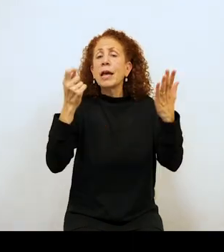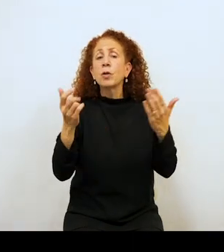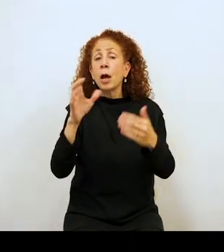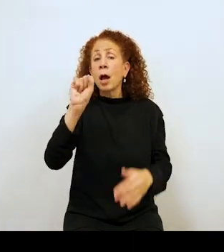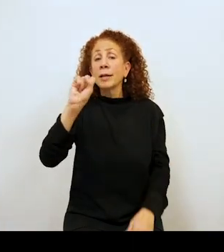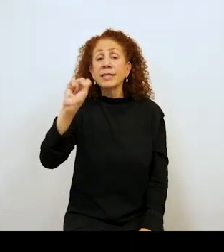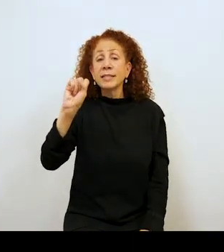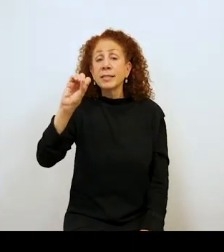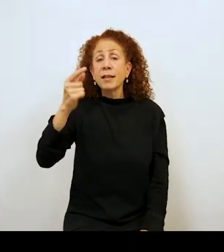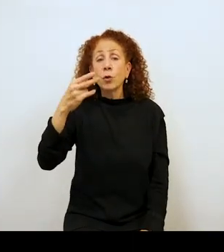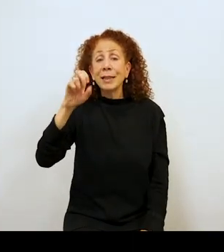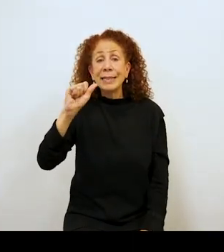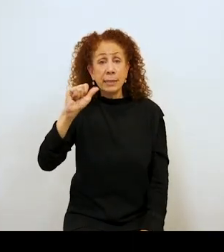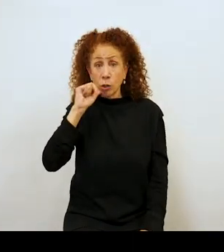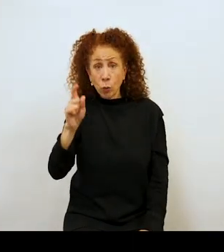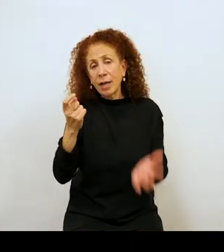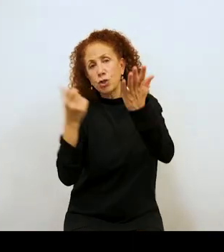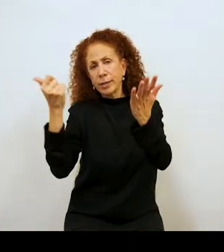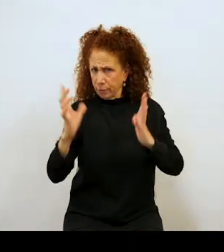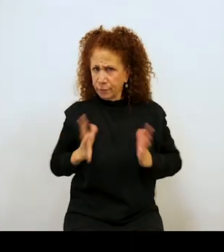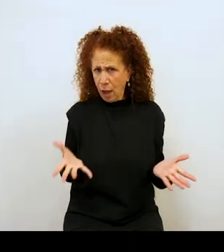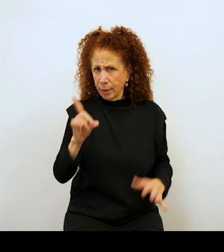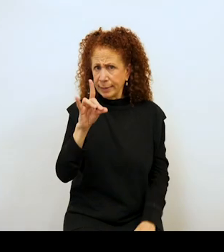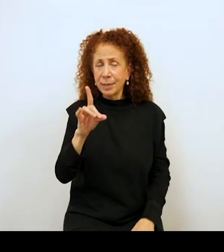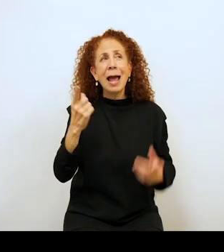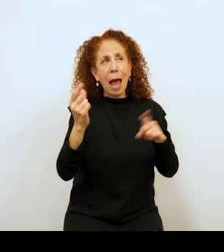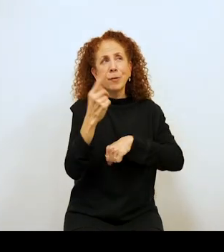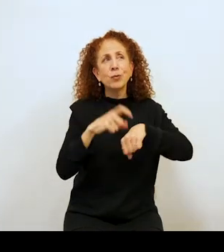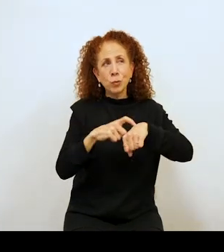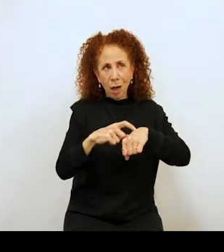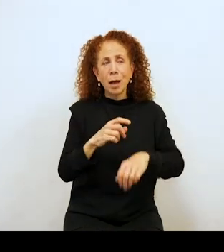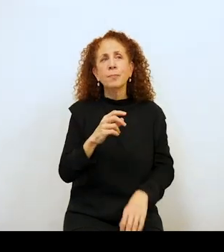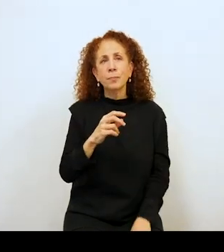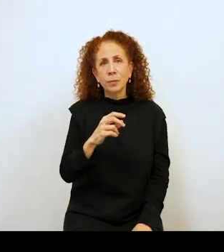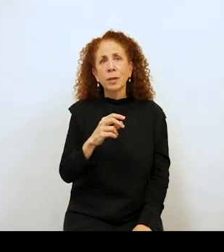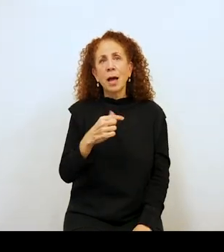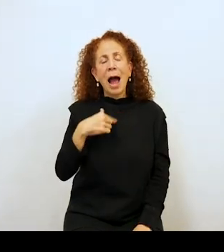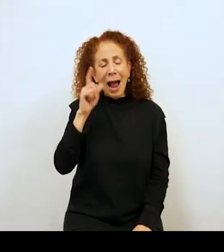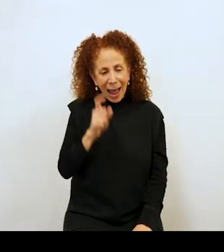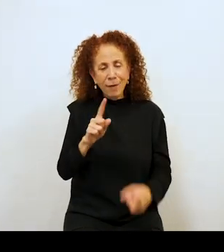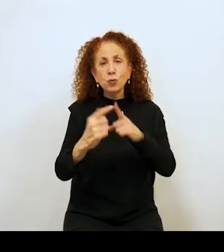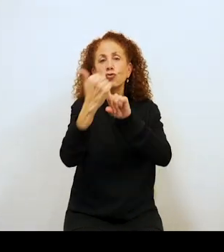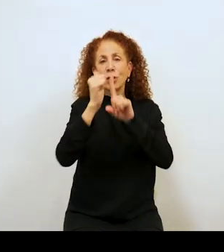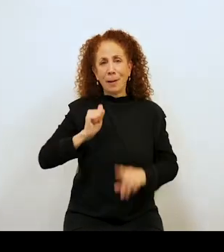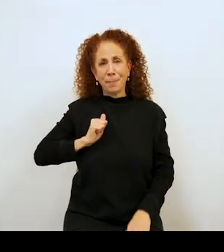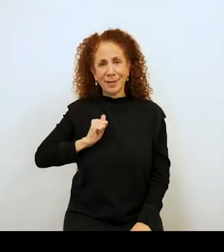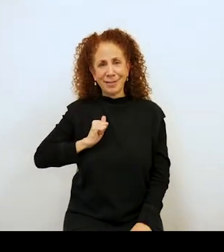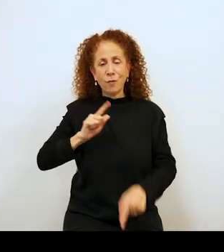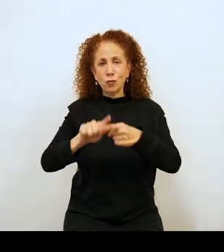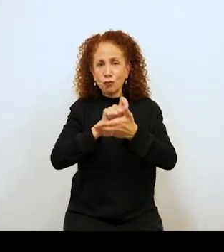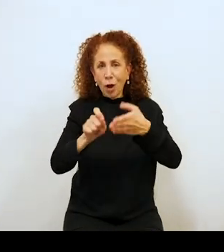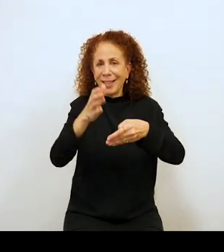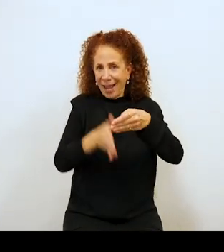Sophocles wasn't making sense for the novel. And I've had it happen a couple of times that I've had to trick myself into